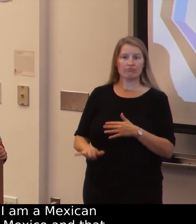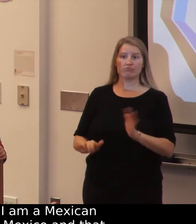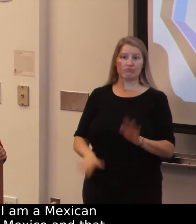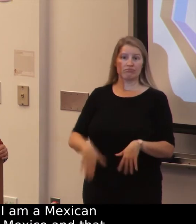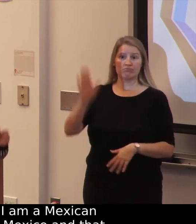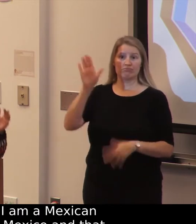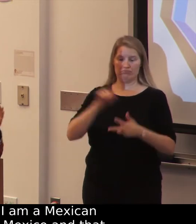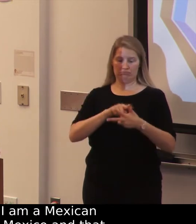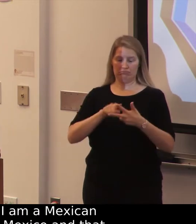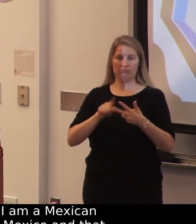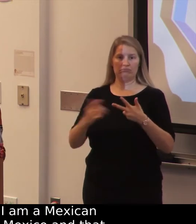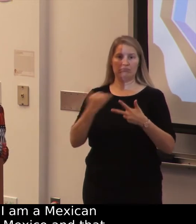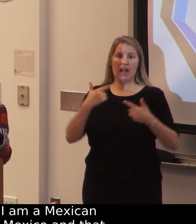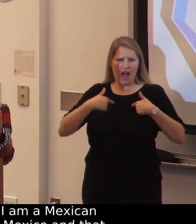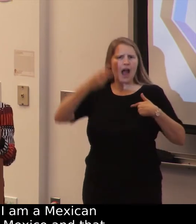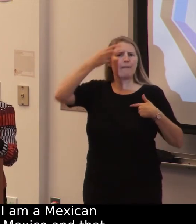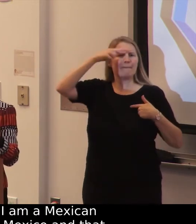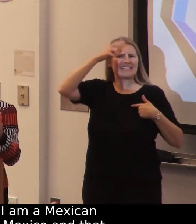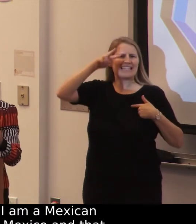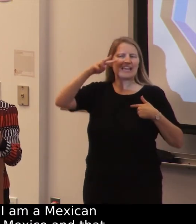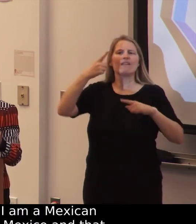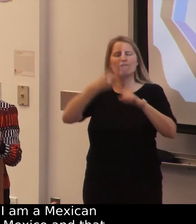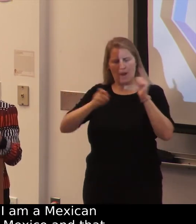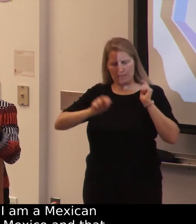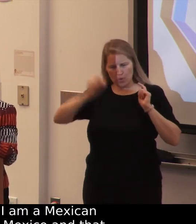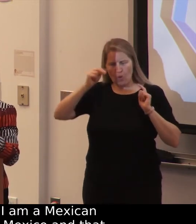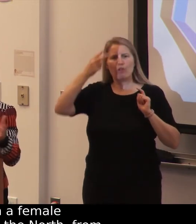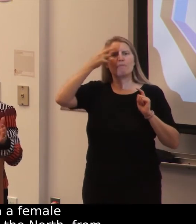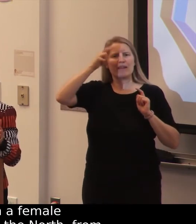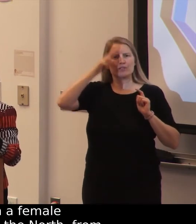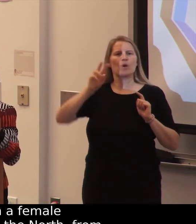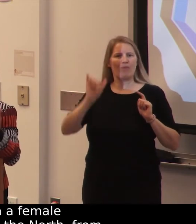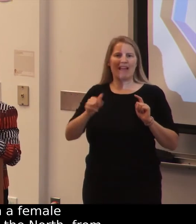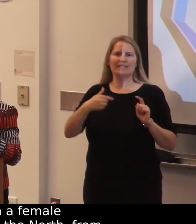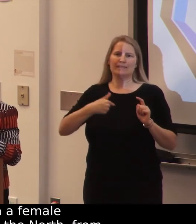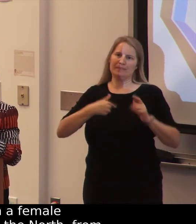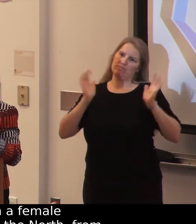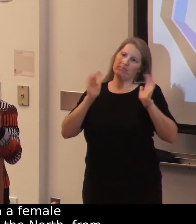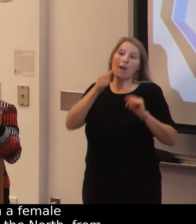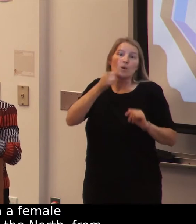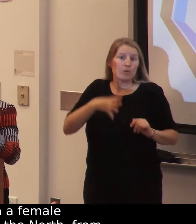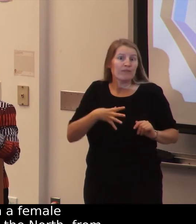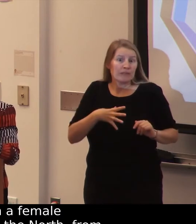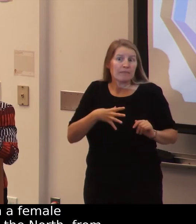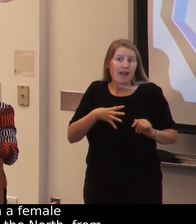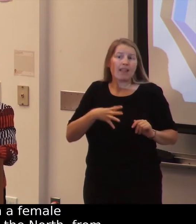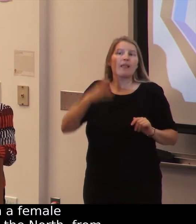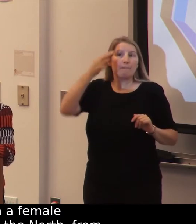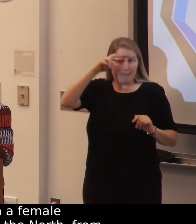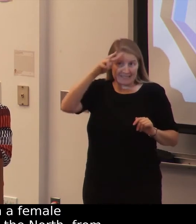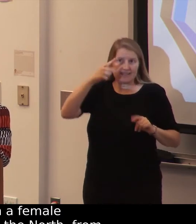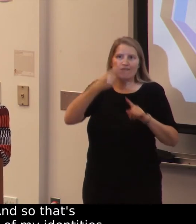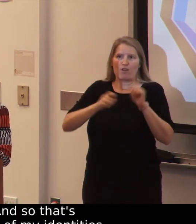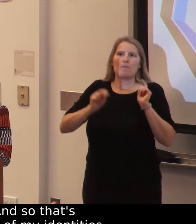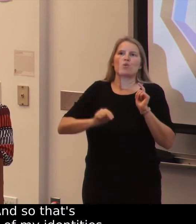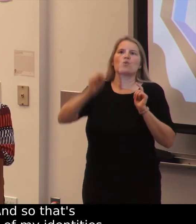Okay, I'm a Mexican from northern Mexico, and that's all that I am. I'm a female Mexican